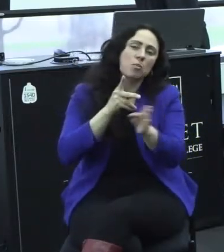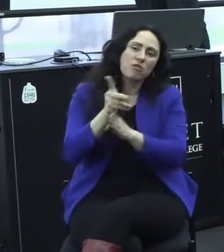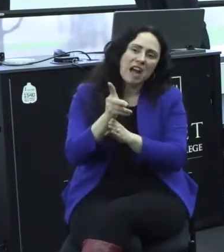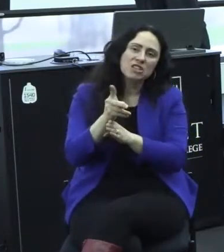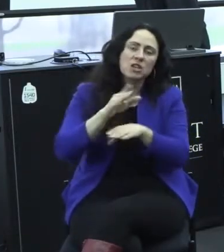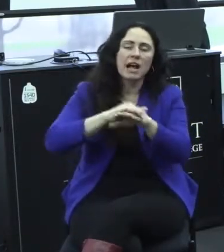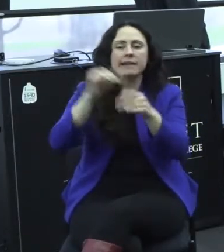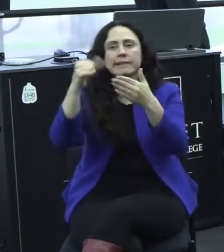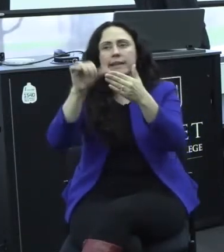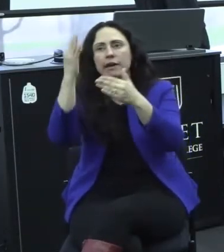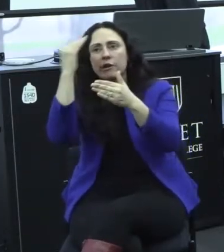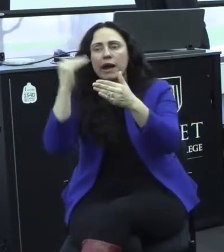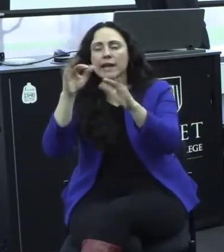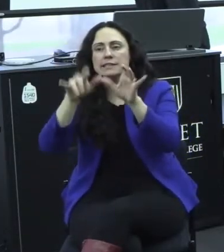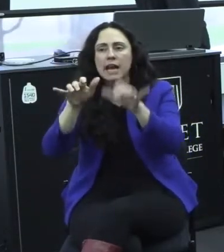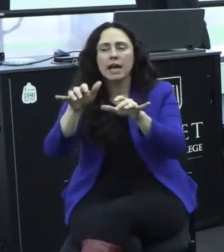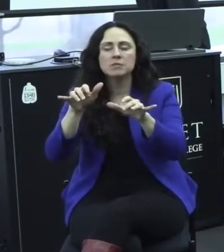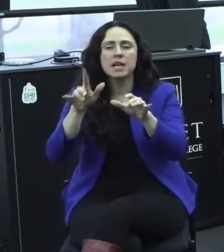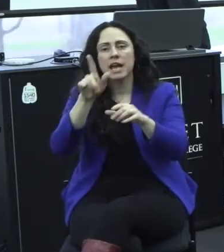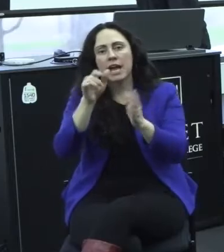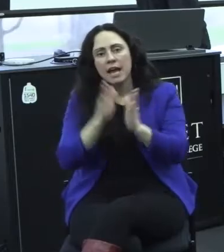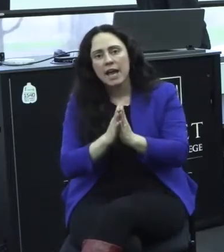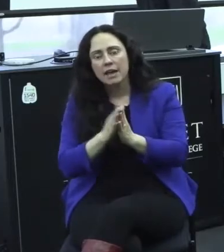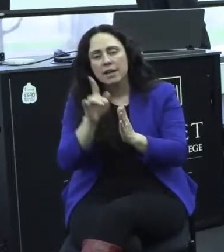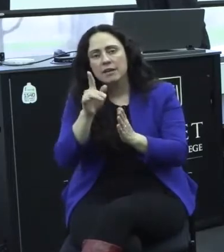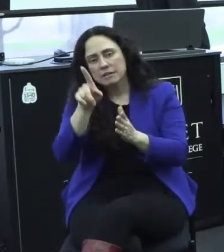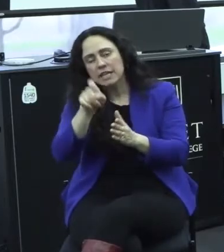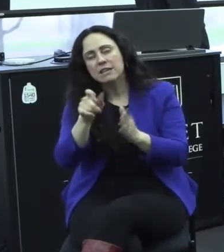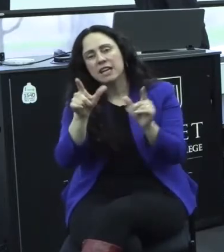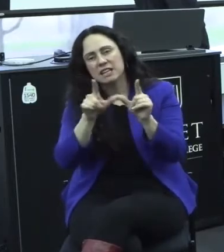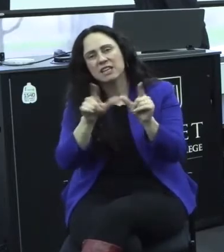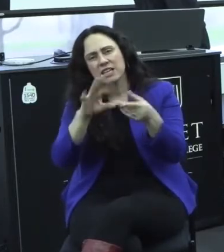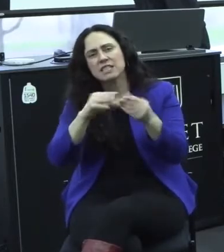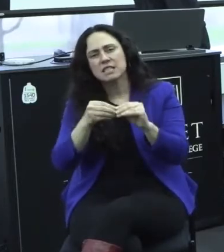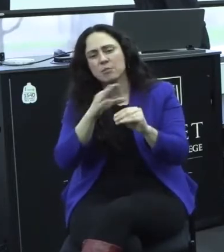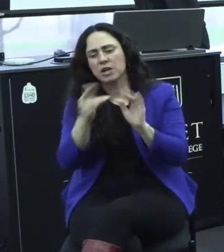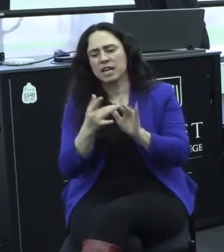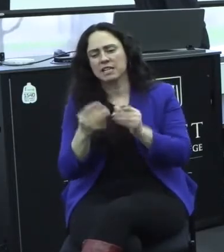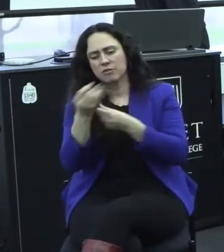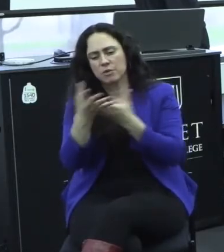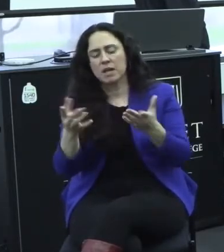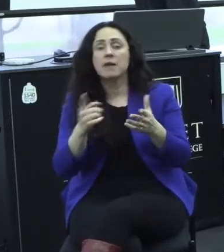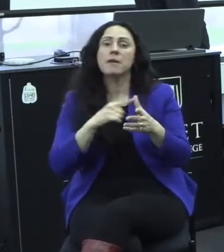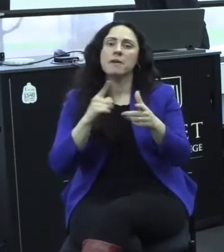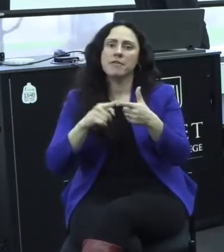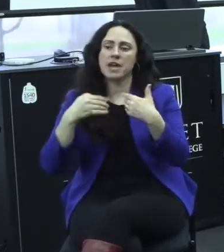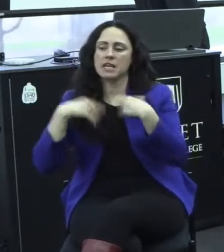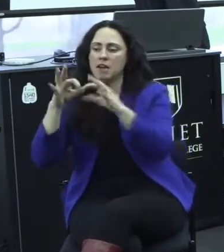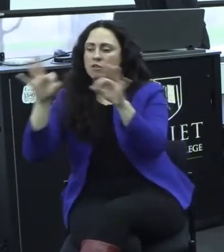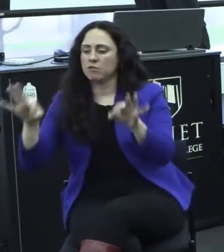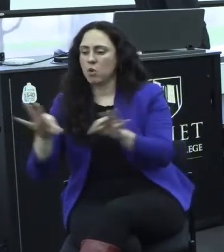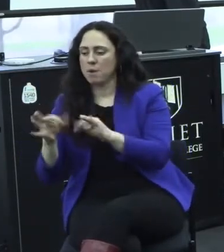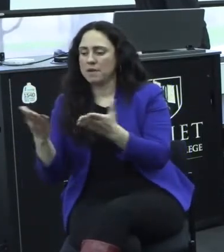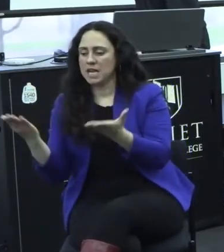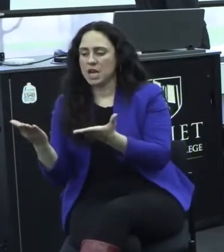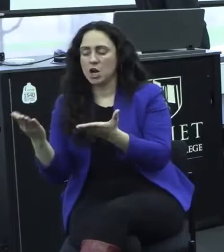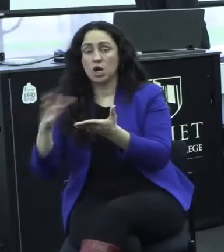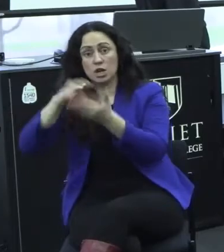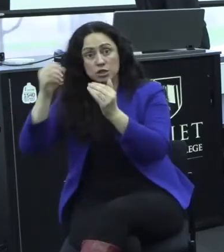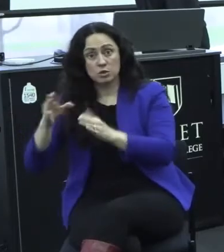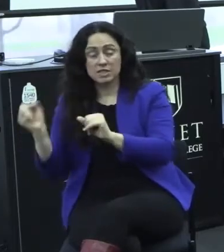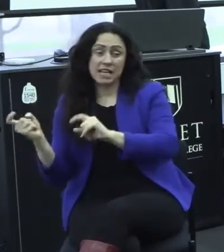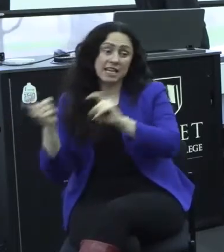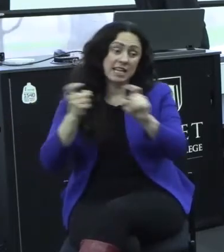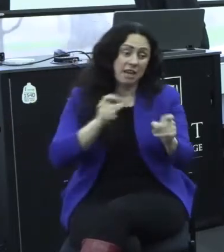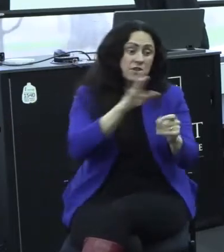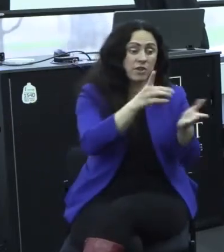We usually ask for like the license number of the individual and contact information. And then we have a form here that students can give to their medical